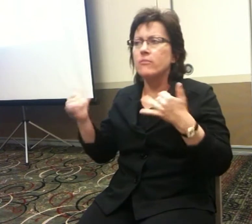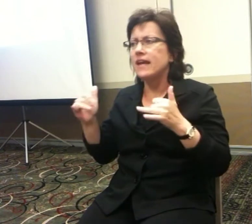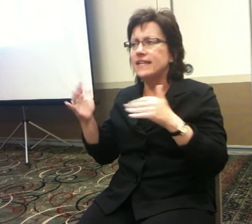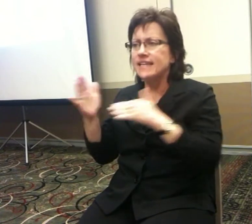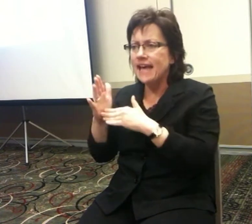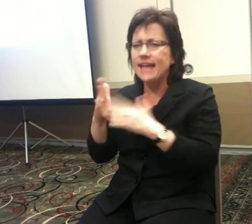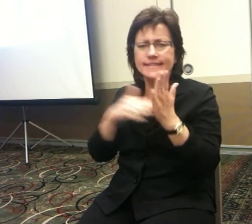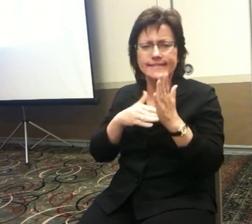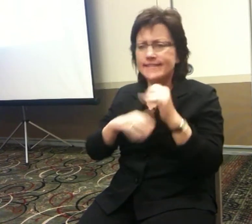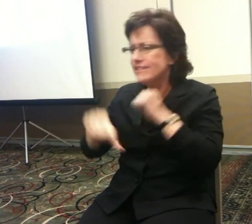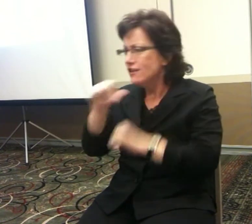let's get real.